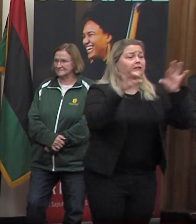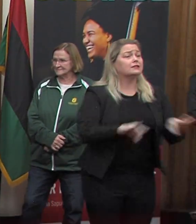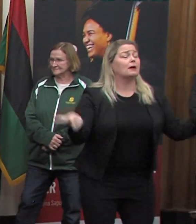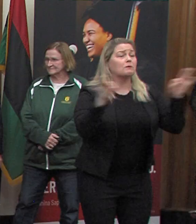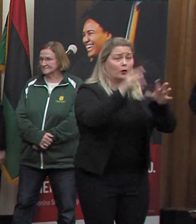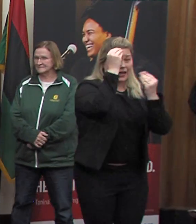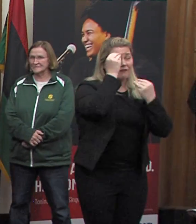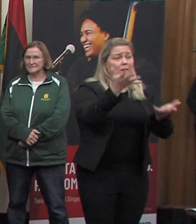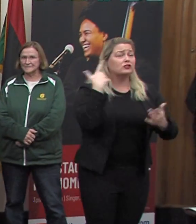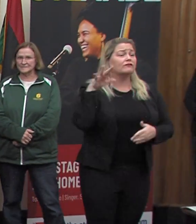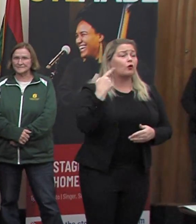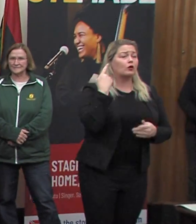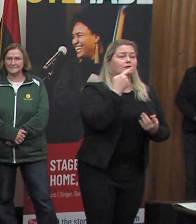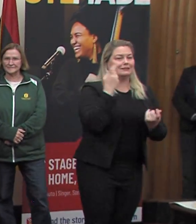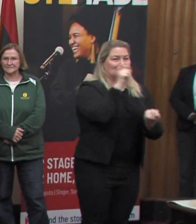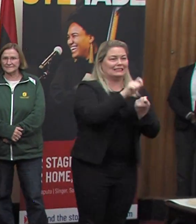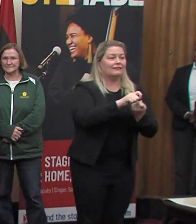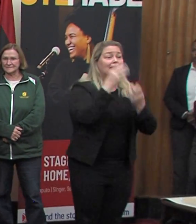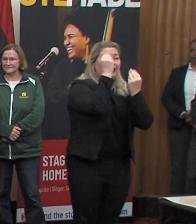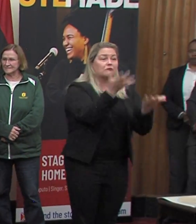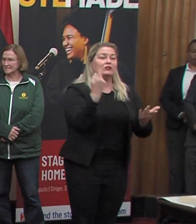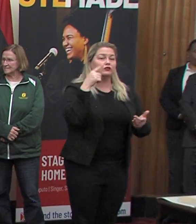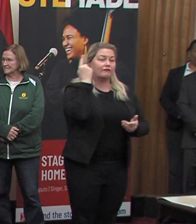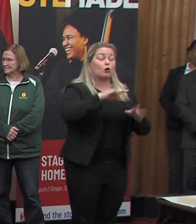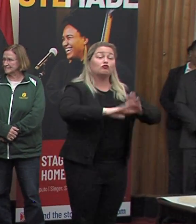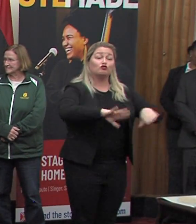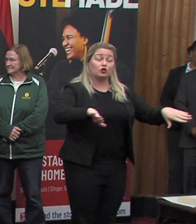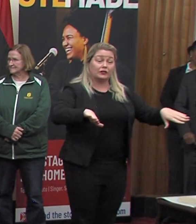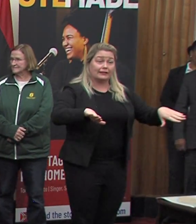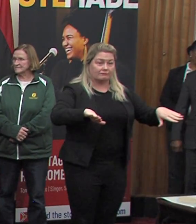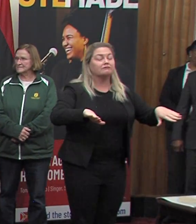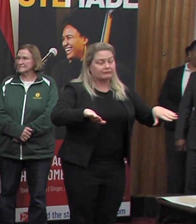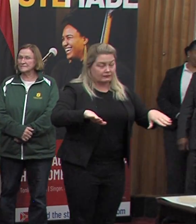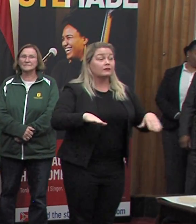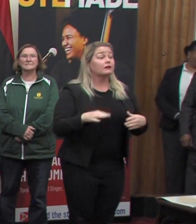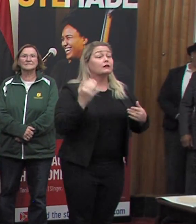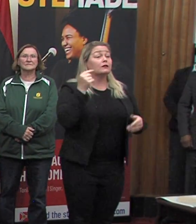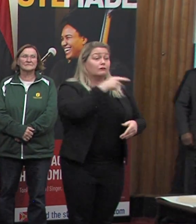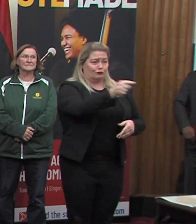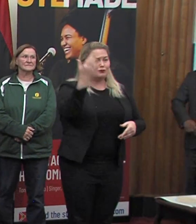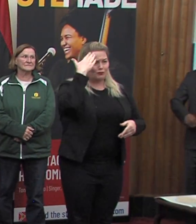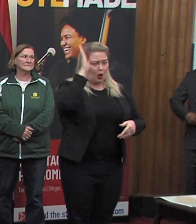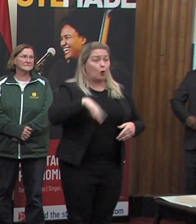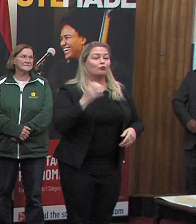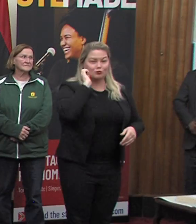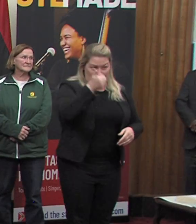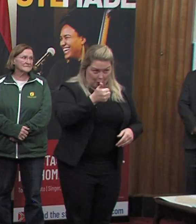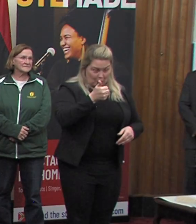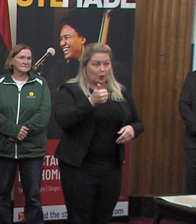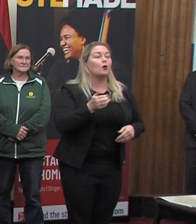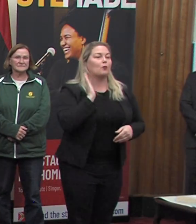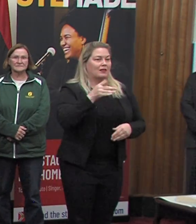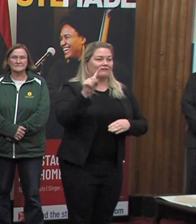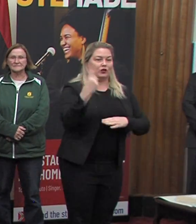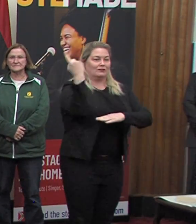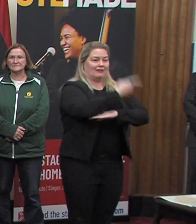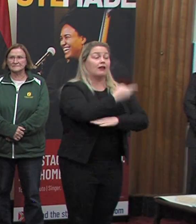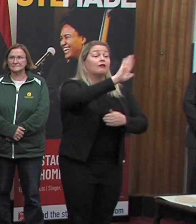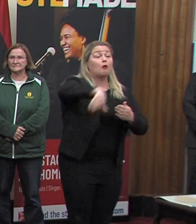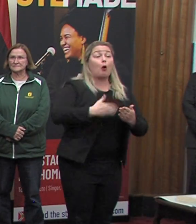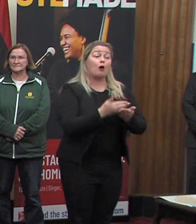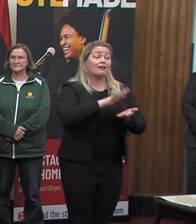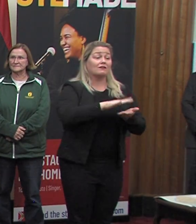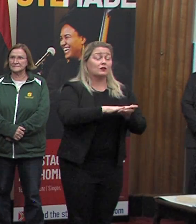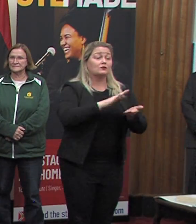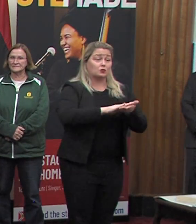for, particularly for children in our city, since tomorrow is the first day that all of the schools in the city of St.